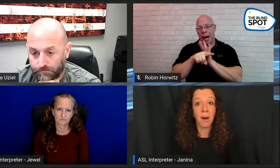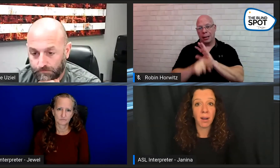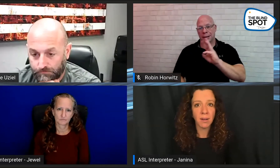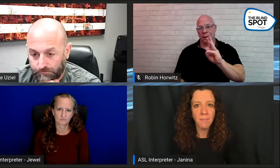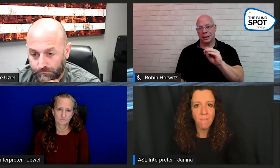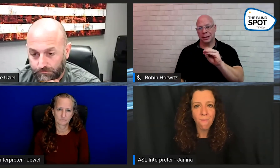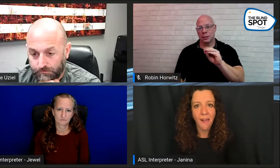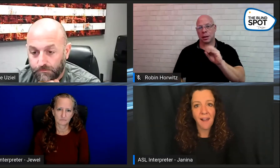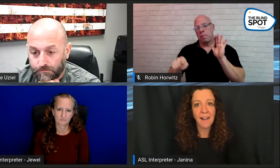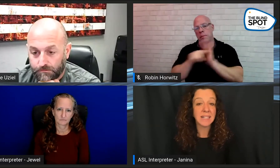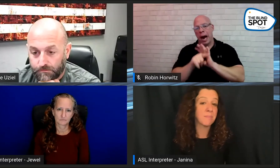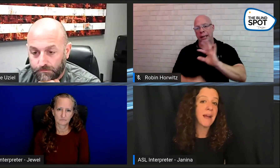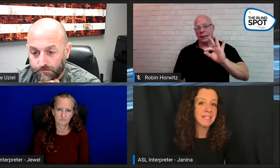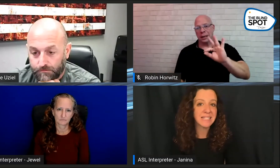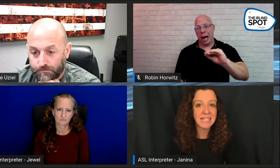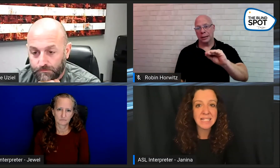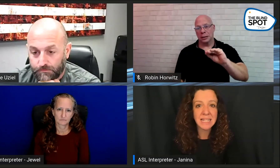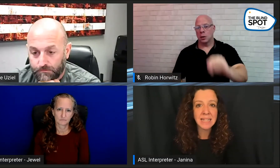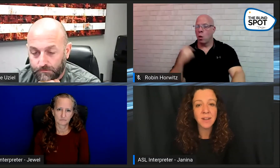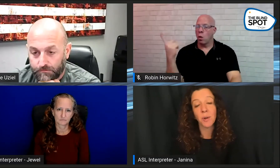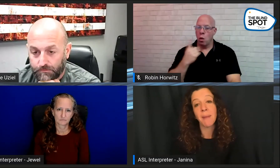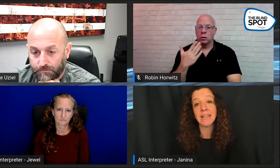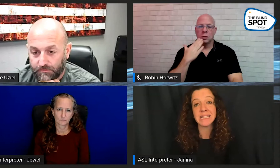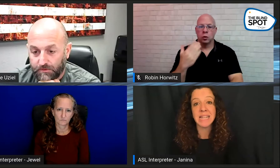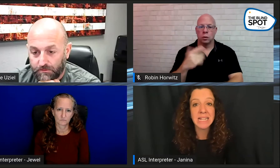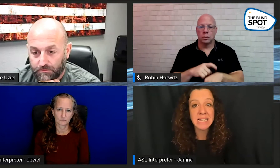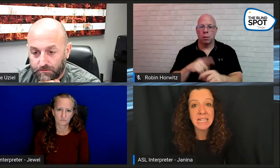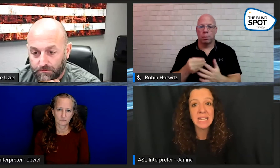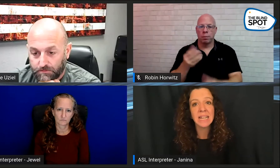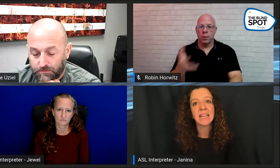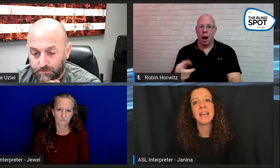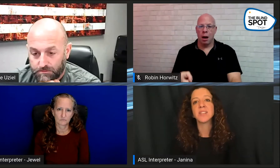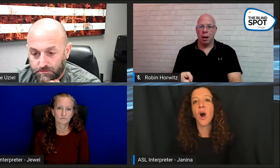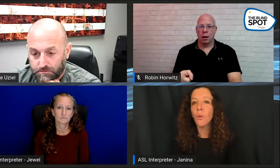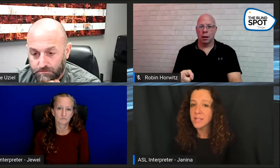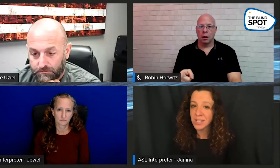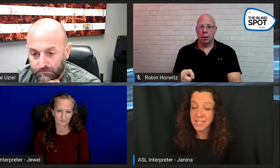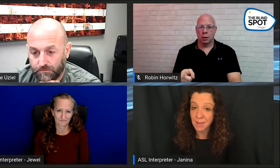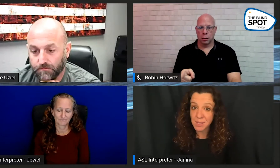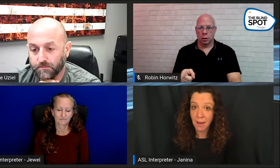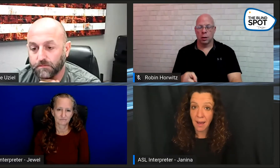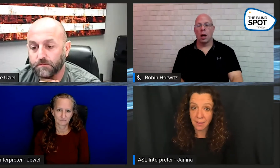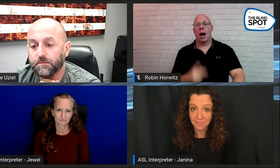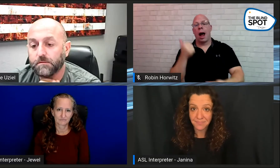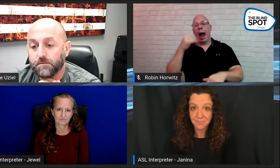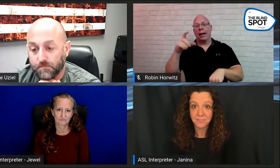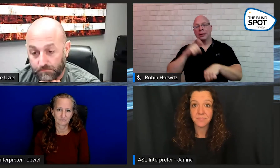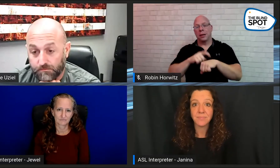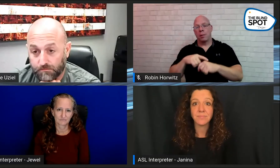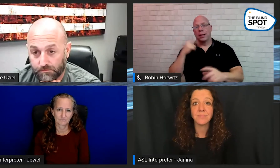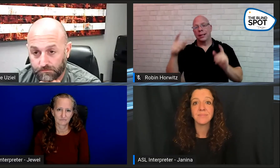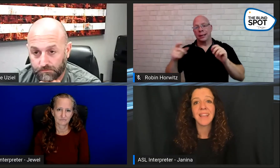hits the bottom and it's minus 60 or minus 90, it's always a good time to buy.